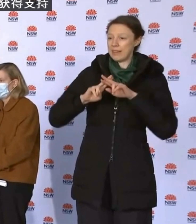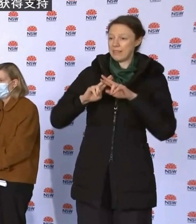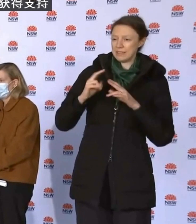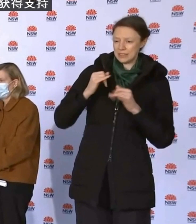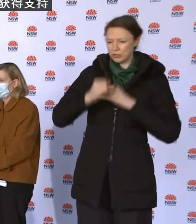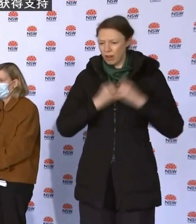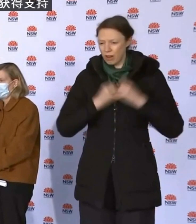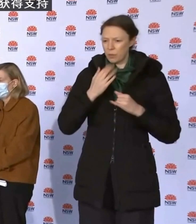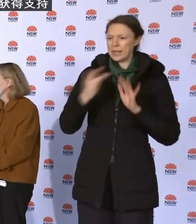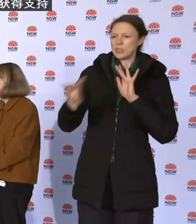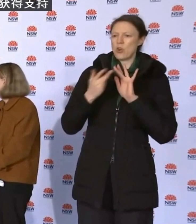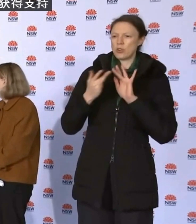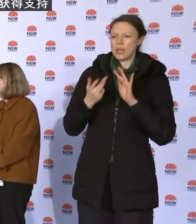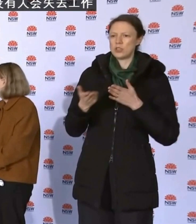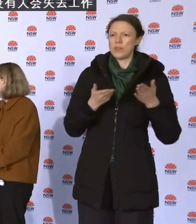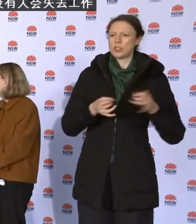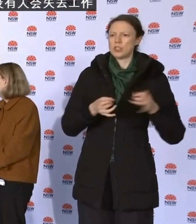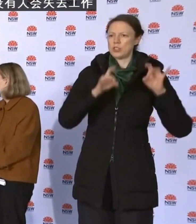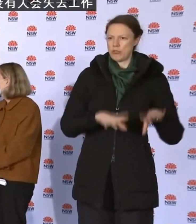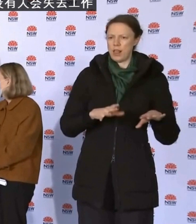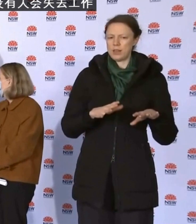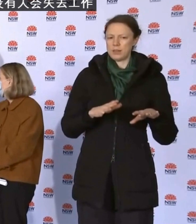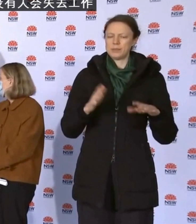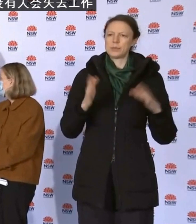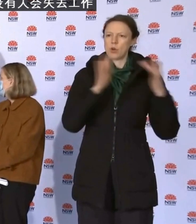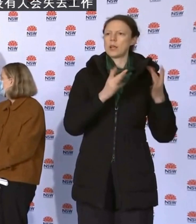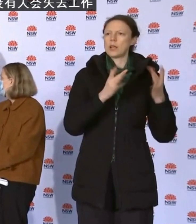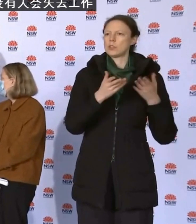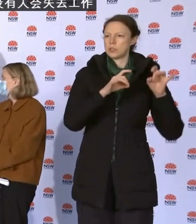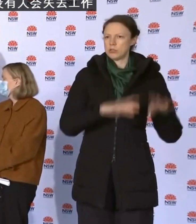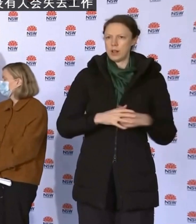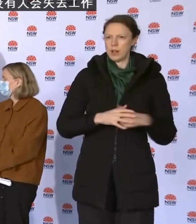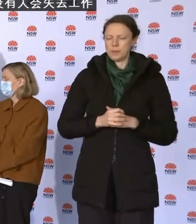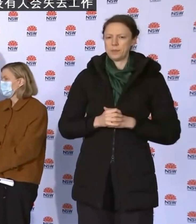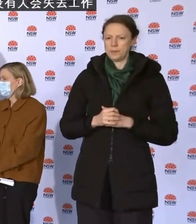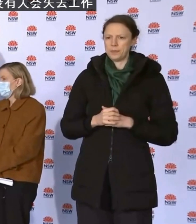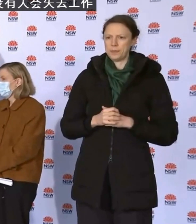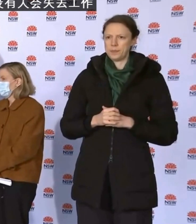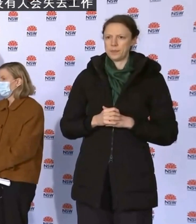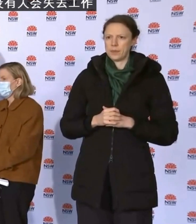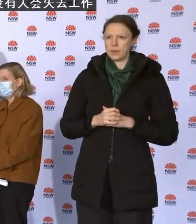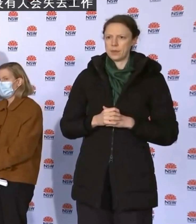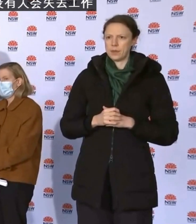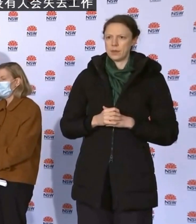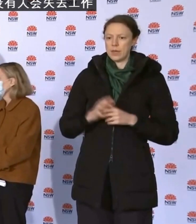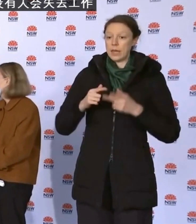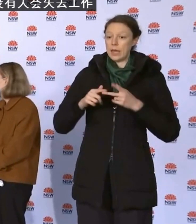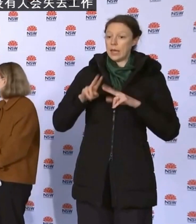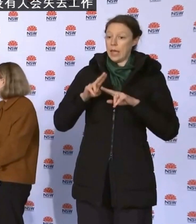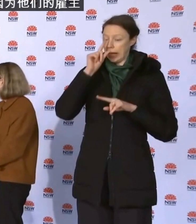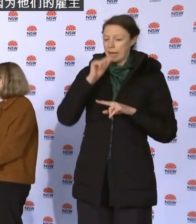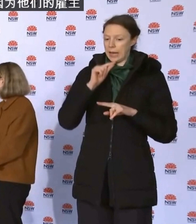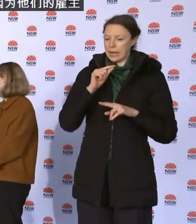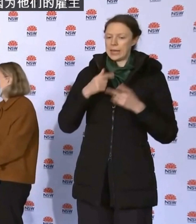Services Australia for that support. Can you guarantee that no one will lose their job if they complain to Safe Work or to